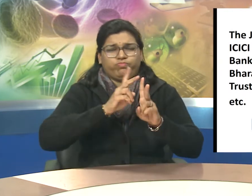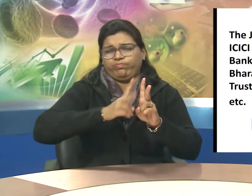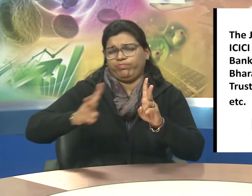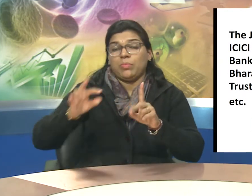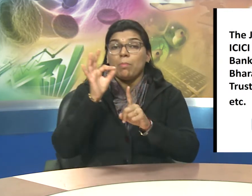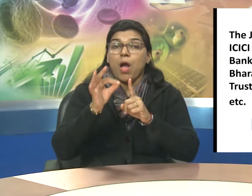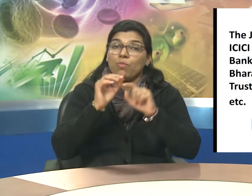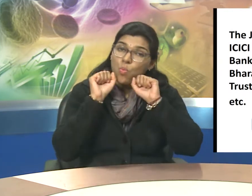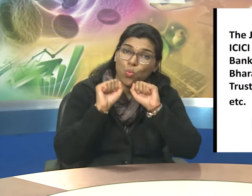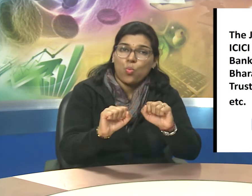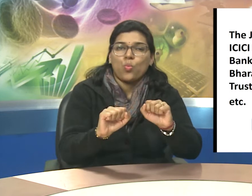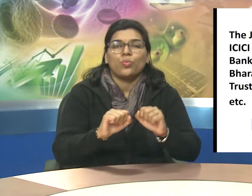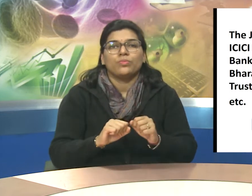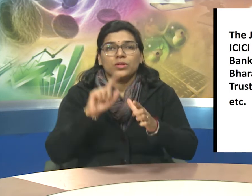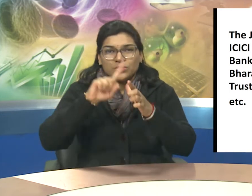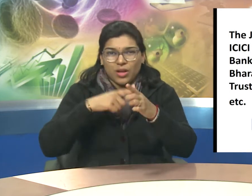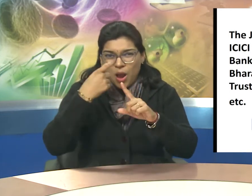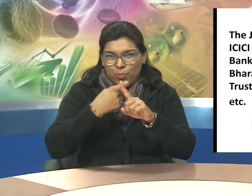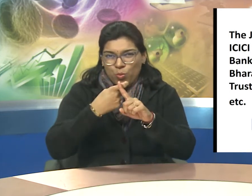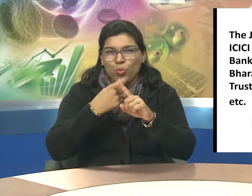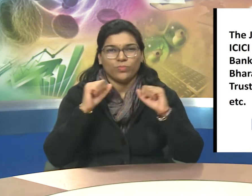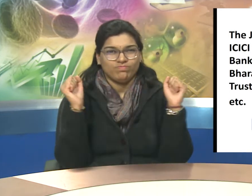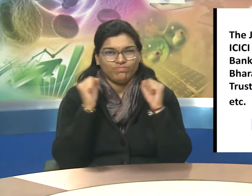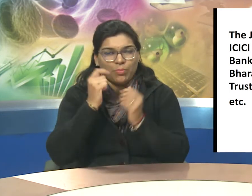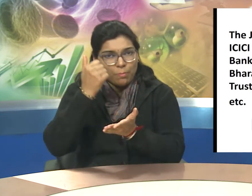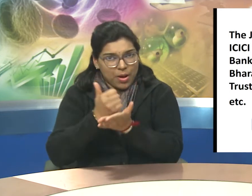see on the screen. So there are some